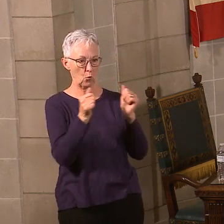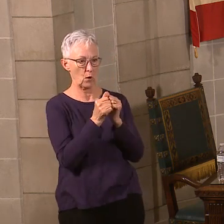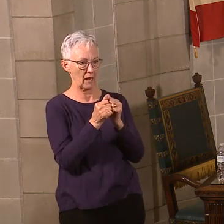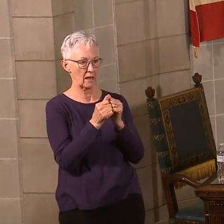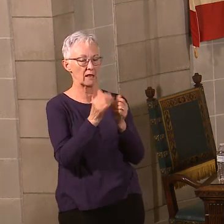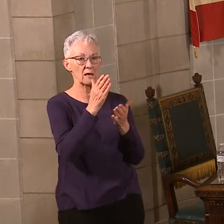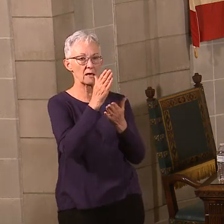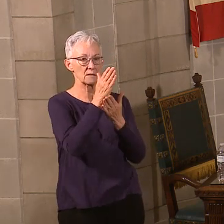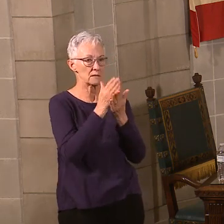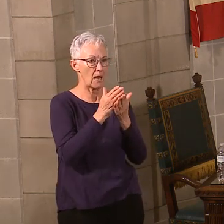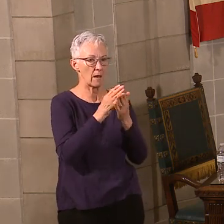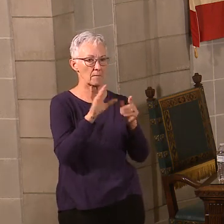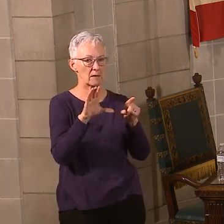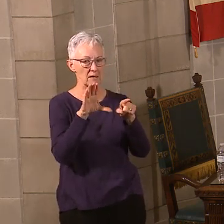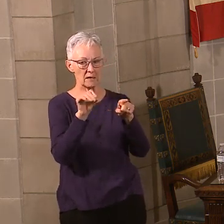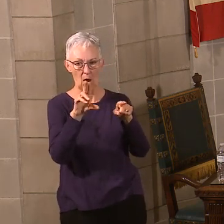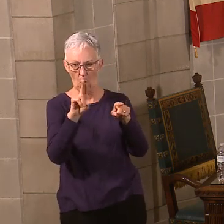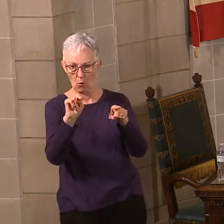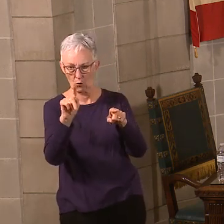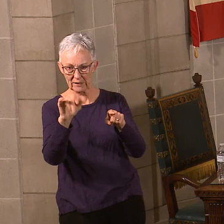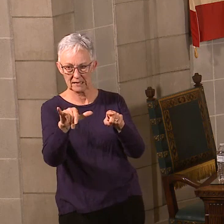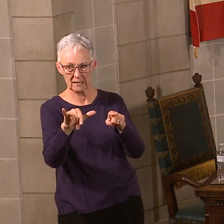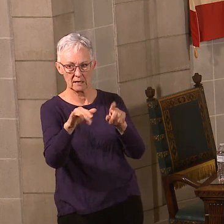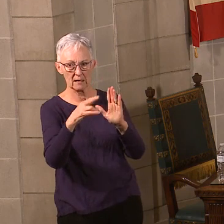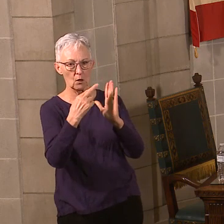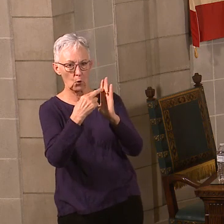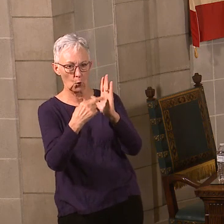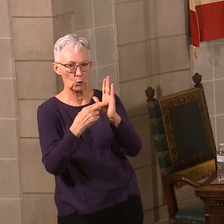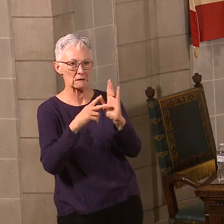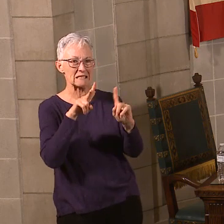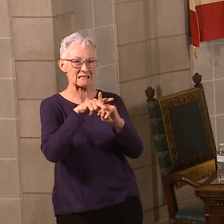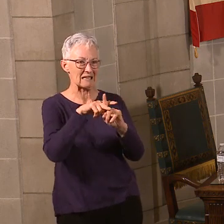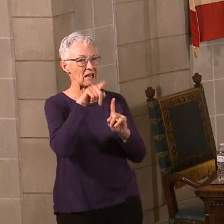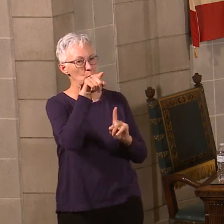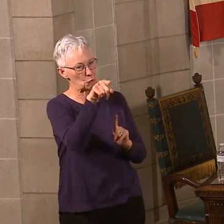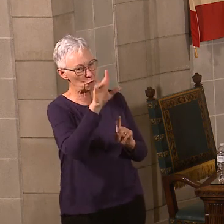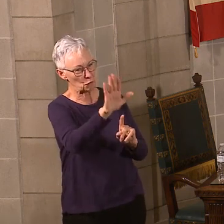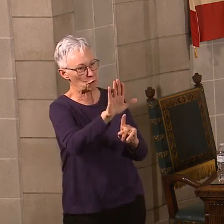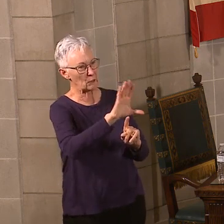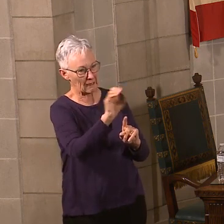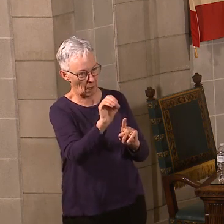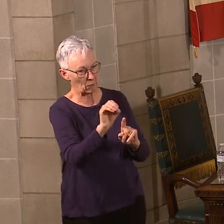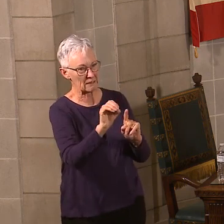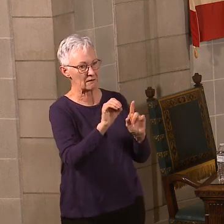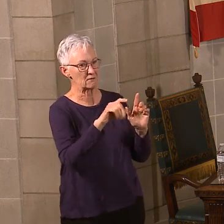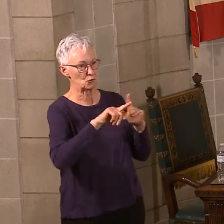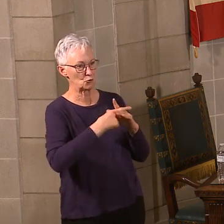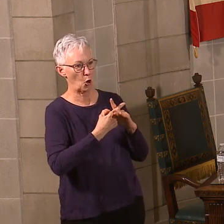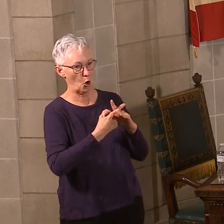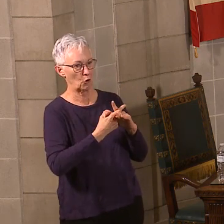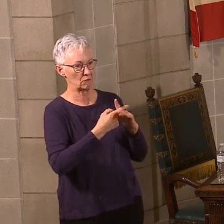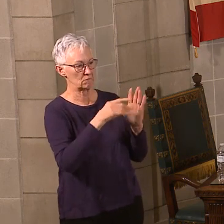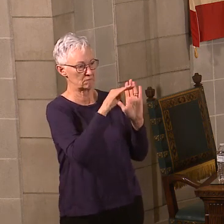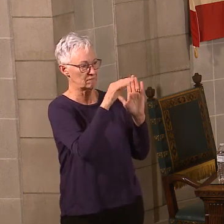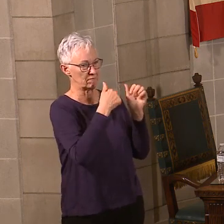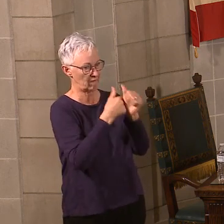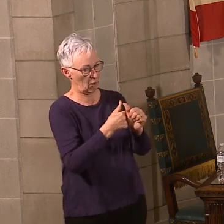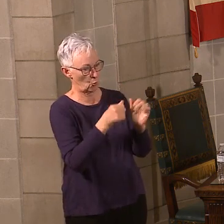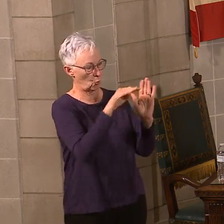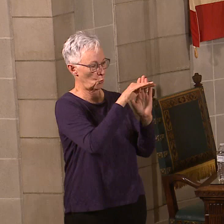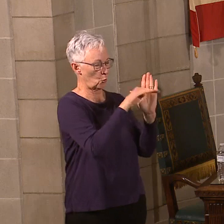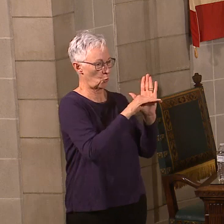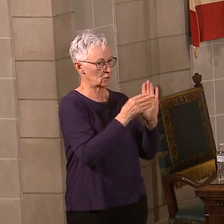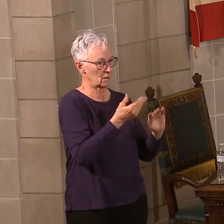parts of the state may get rolled back sooner if the data demonstrates, before other parts of the state, just depending on